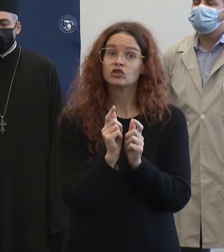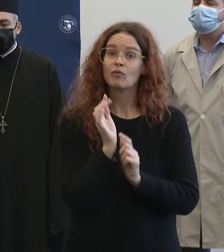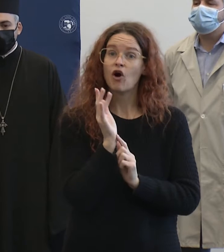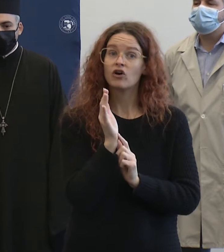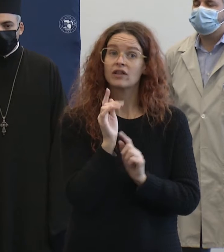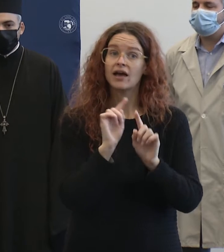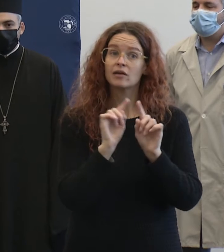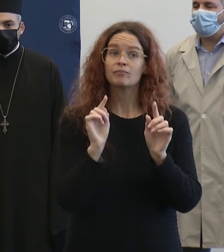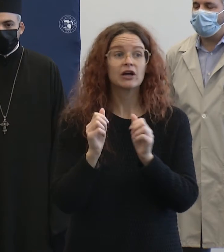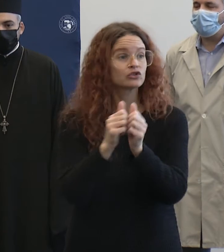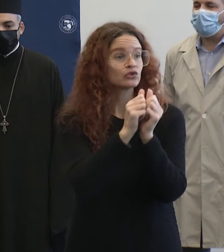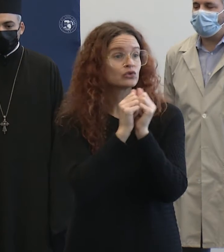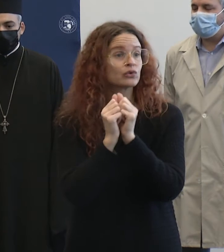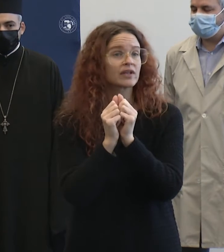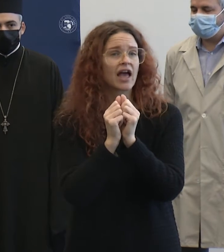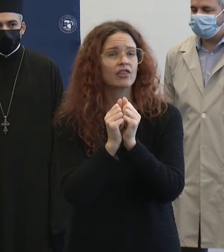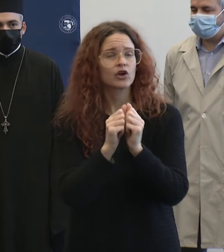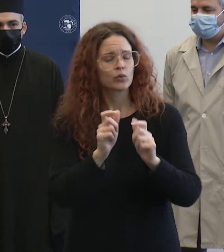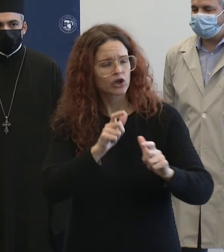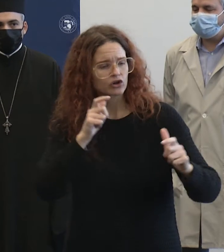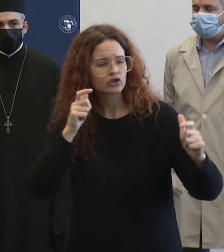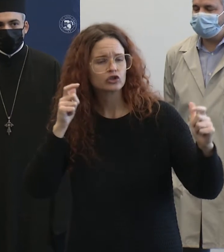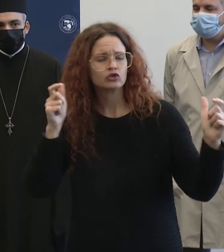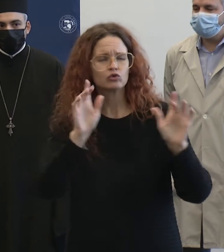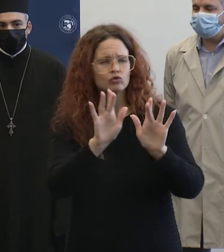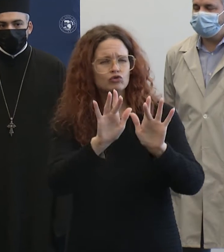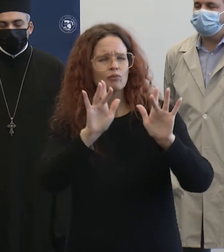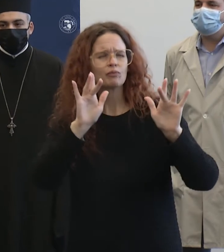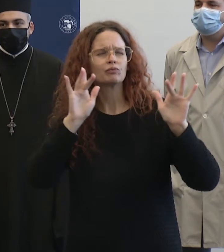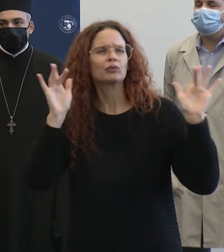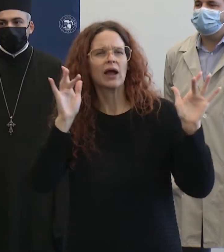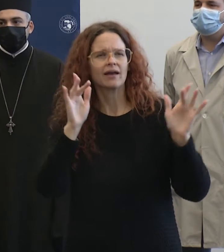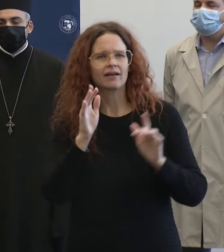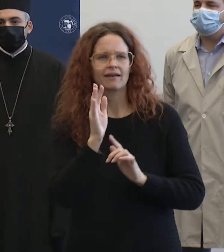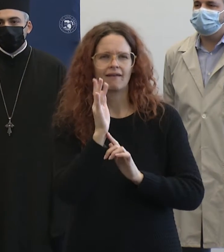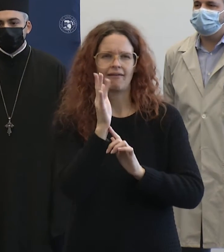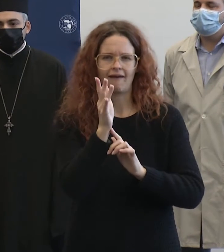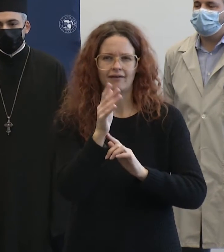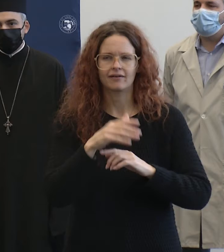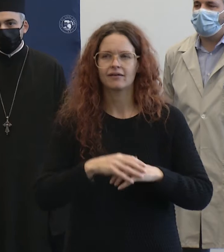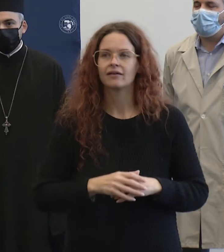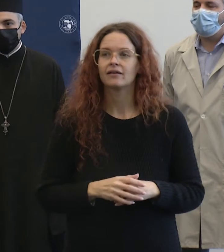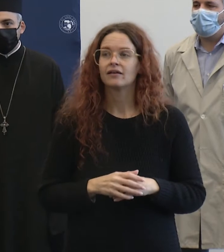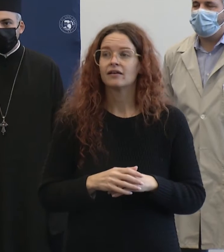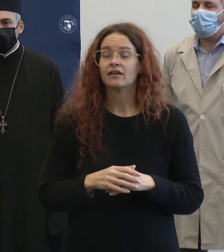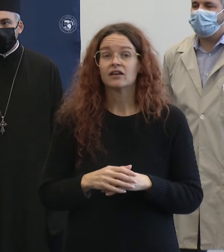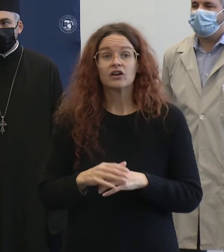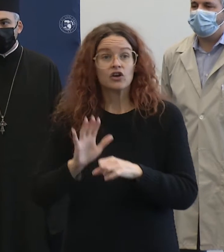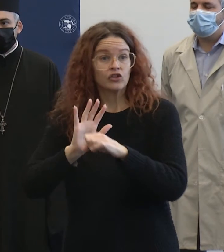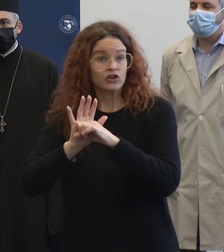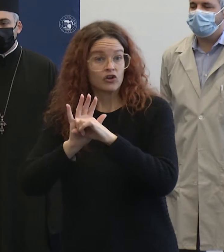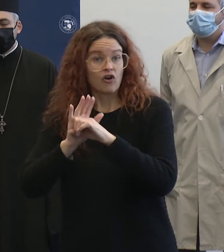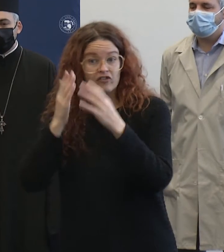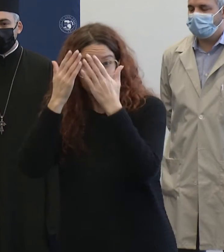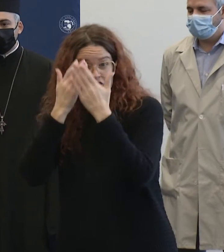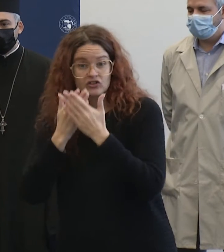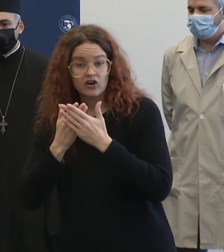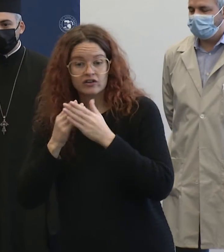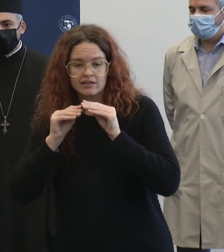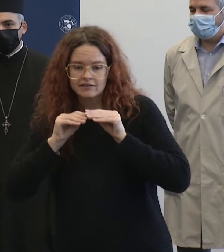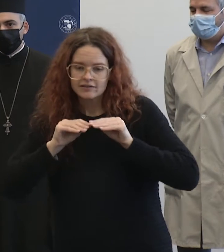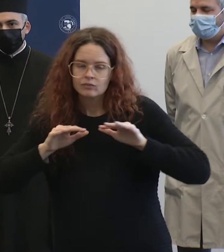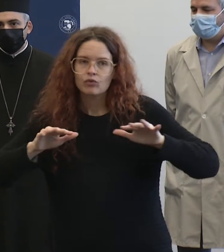but together we are tremendously bright. The great darkness of COVID has descended across